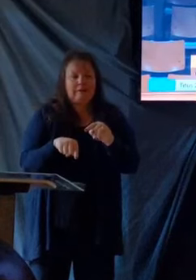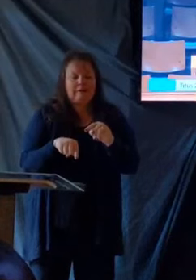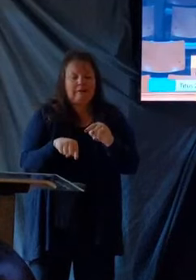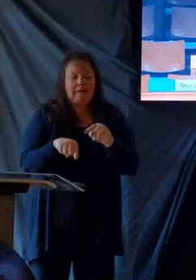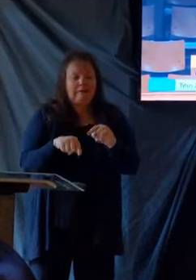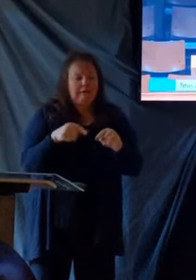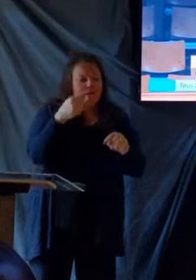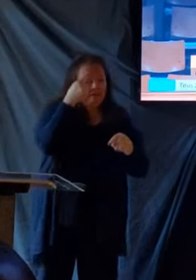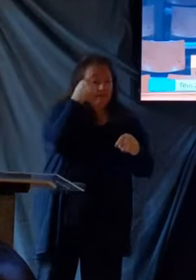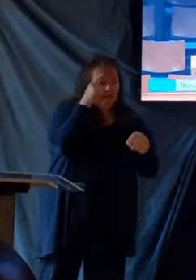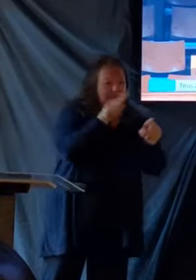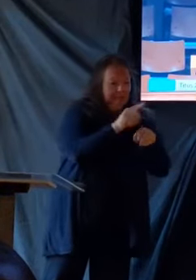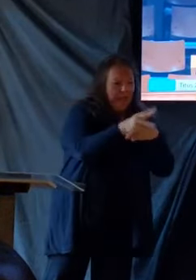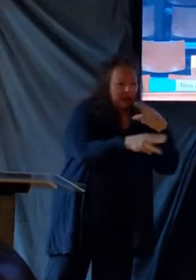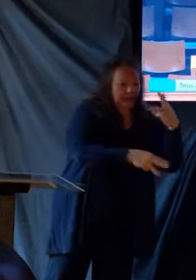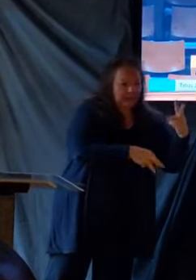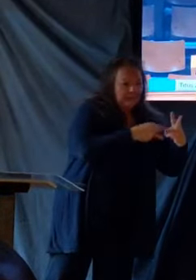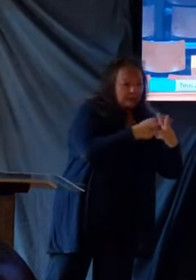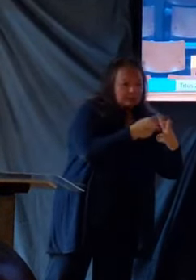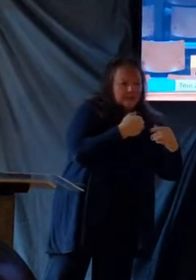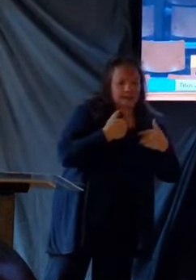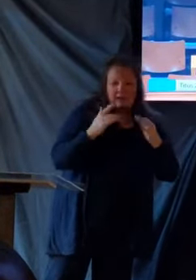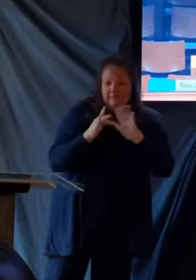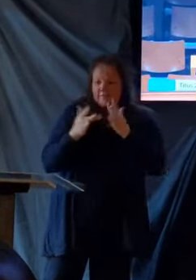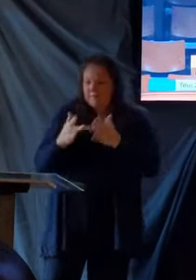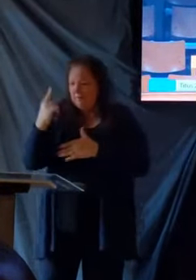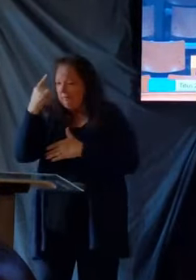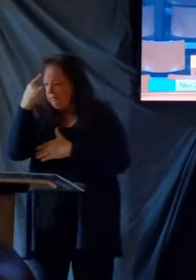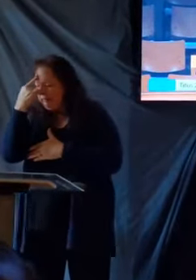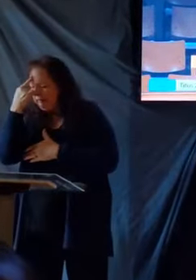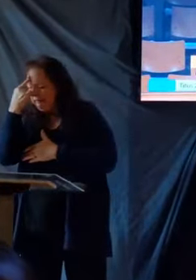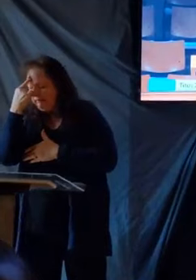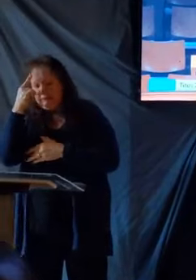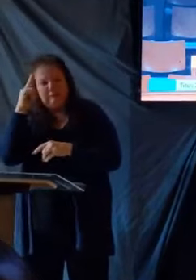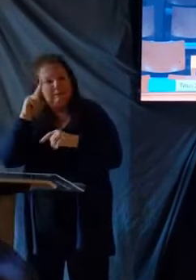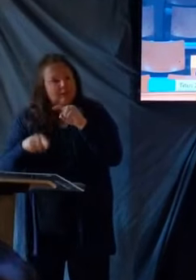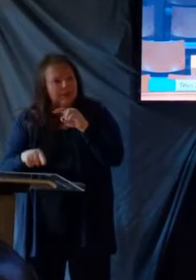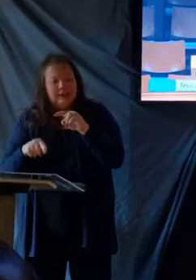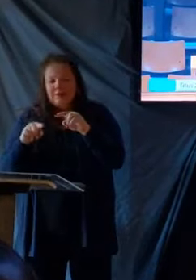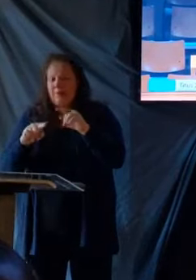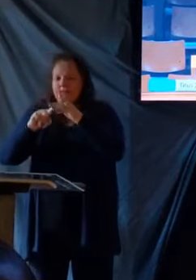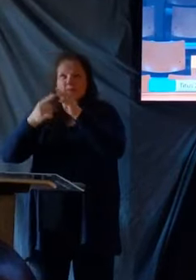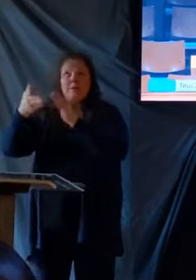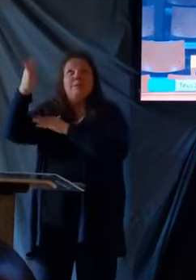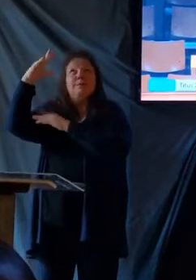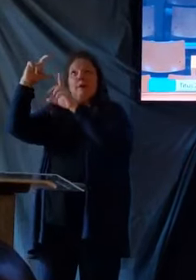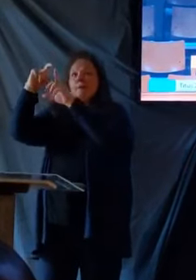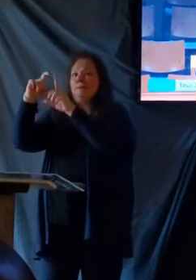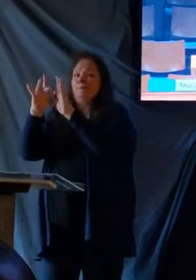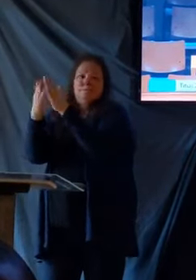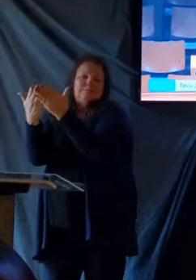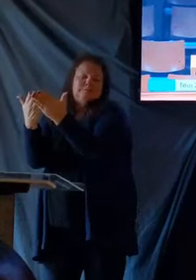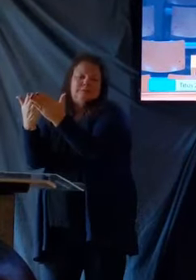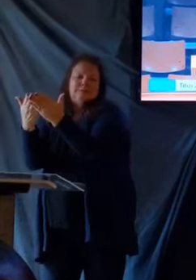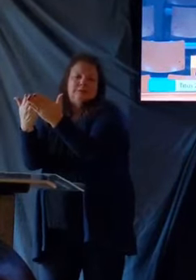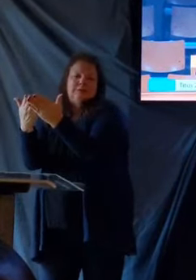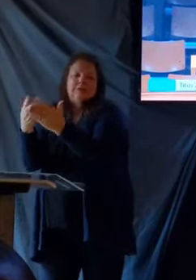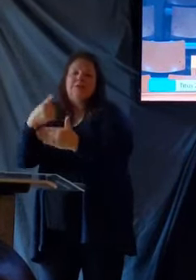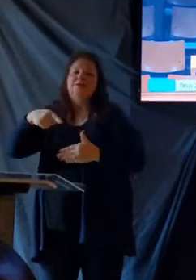the thinking of the world and have biblical thinking. You have to start with the Word of God. So you're